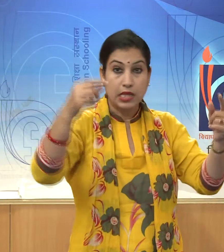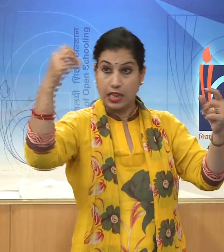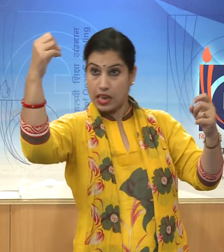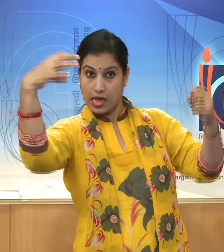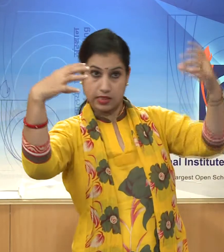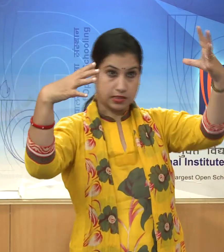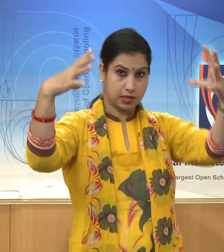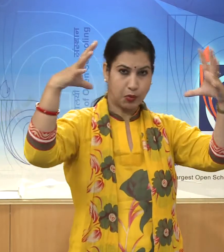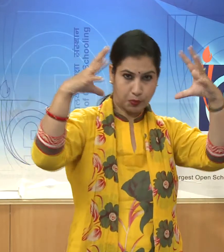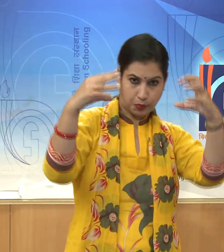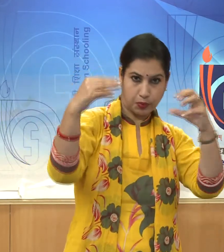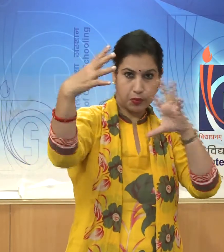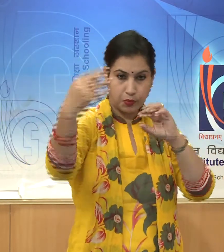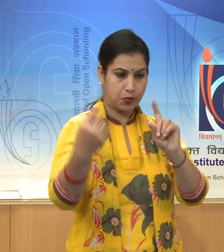light on objects.